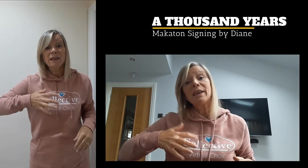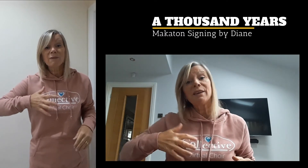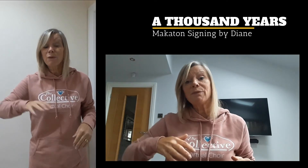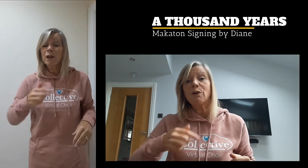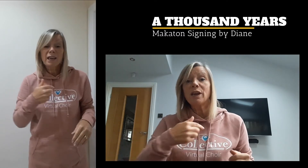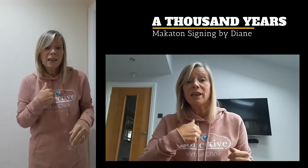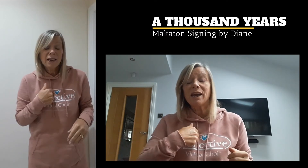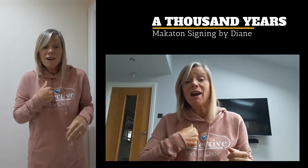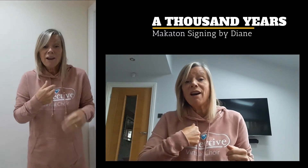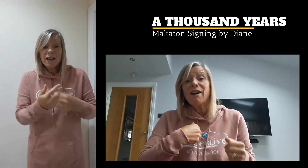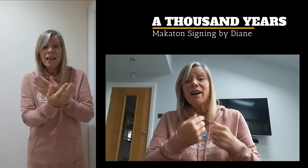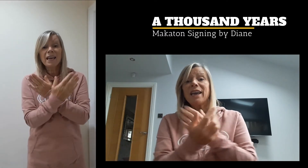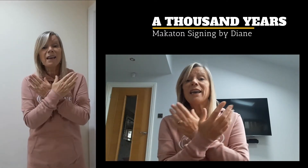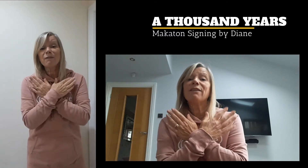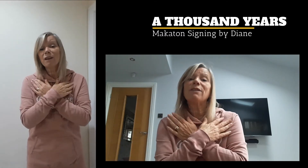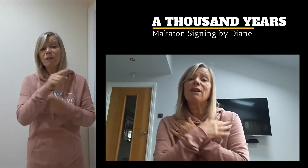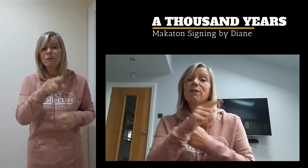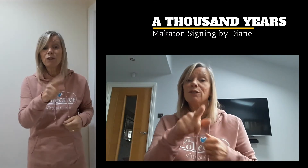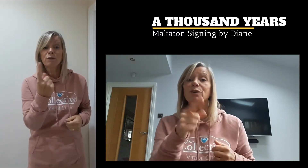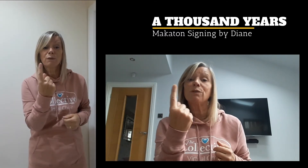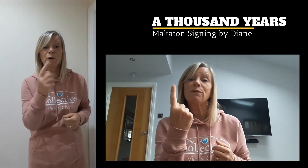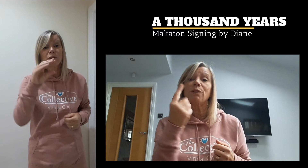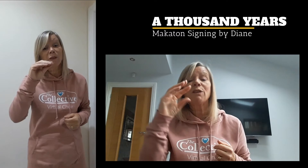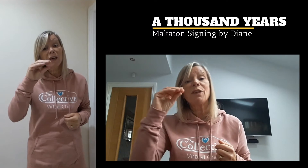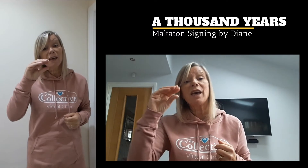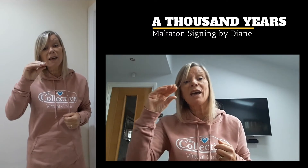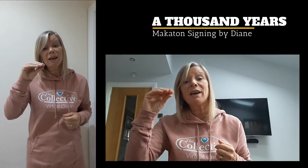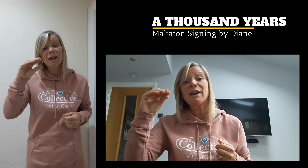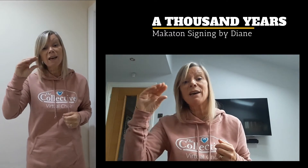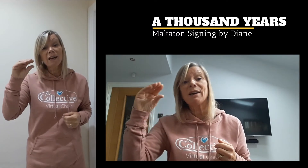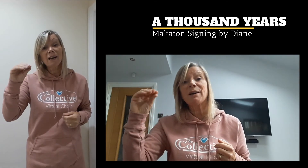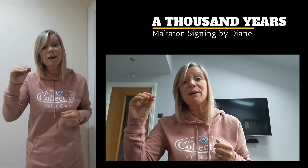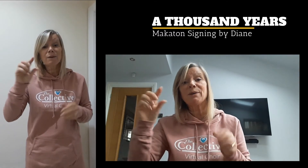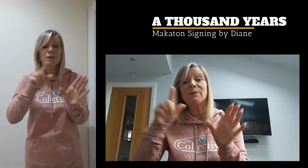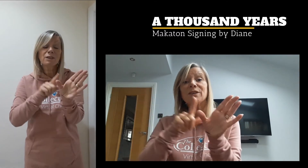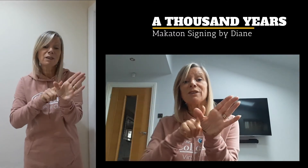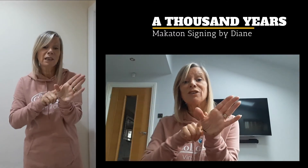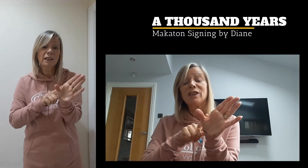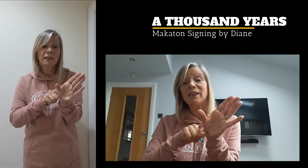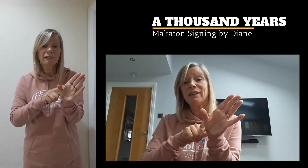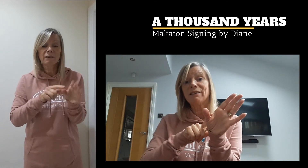be afraid. I have loved you for a